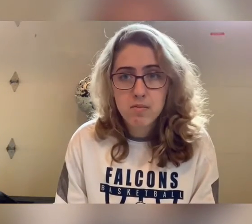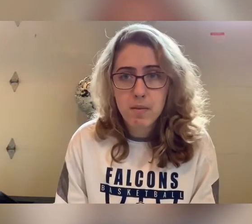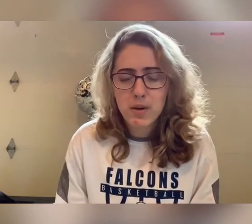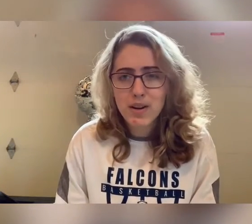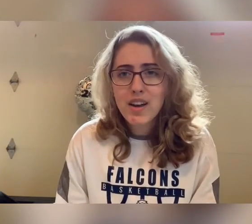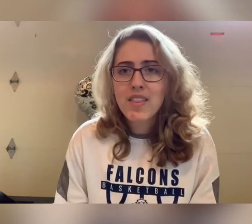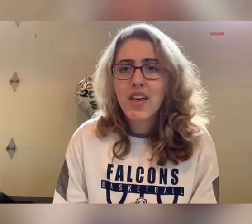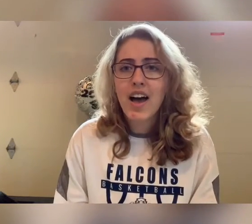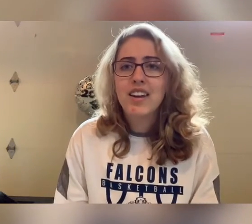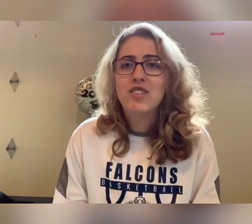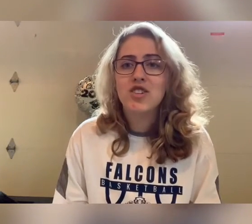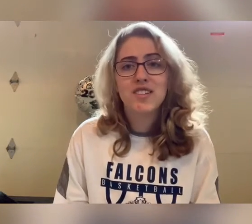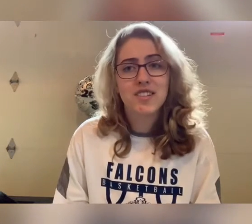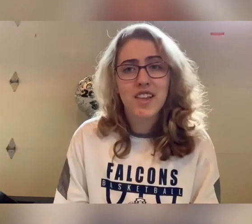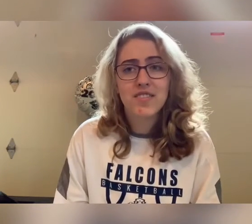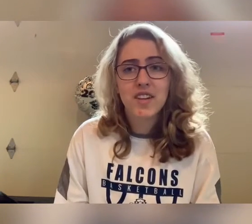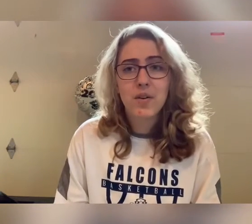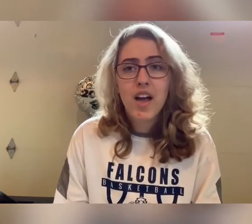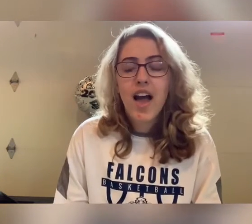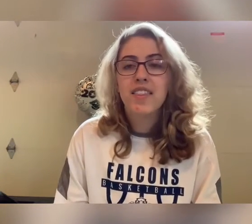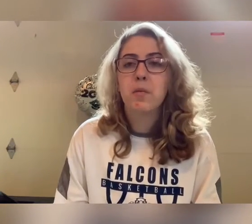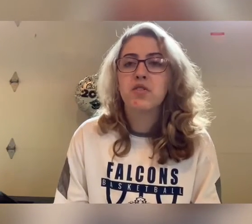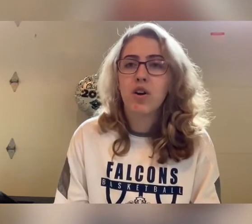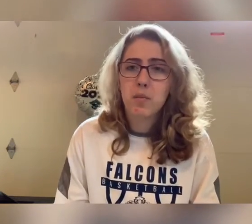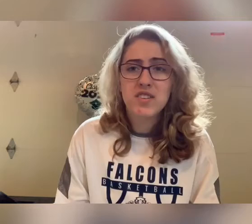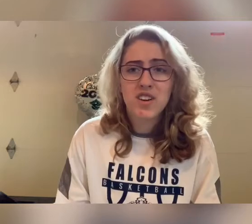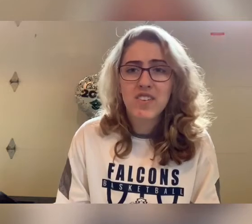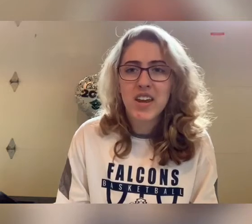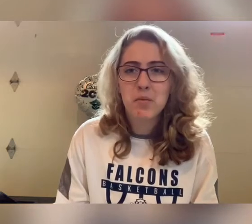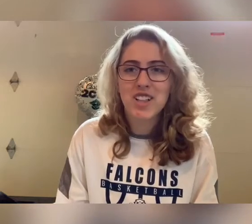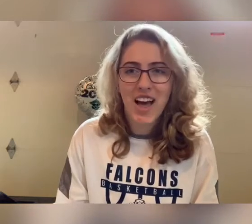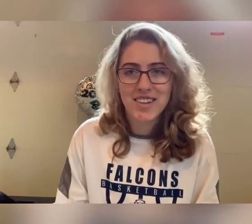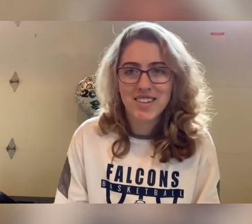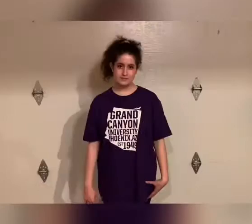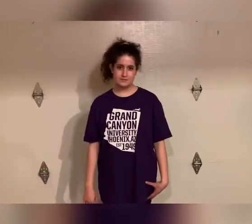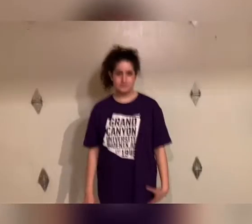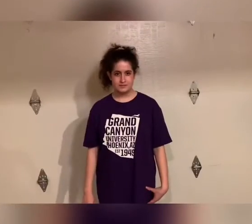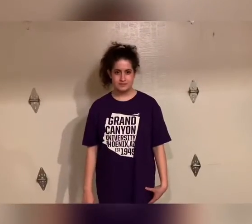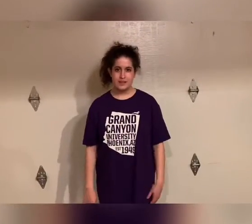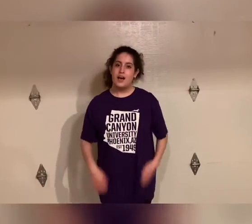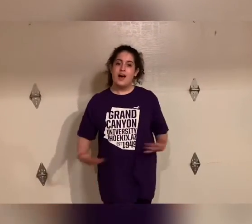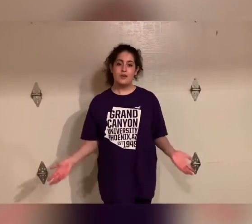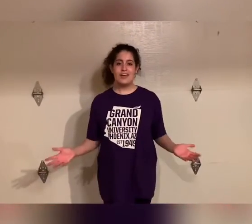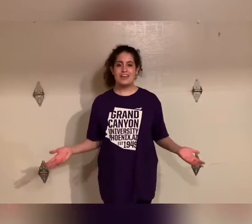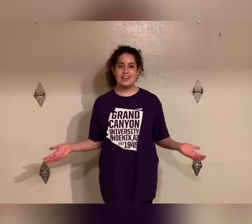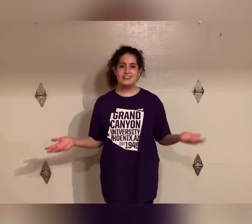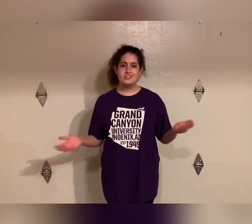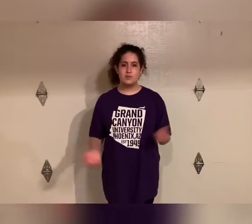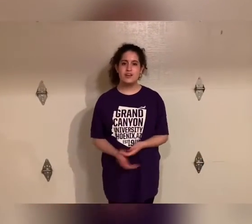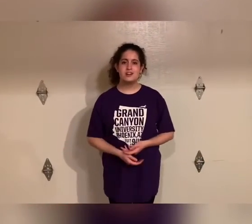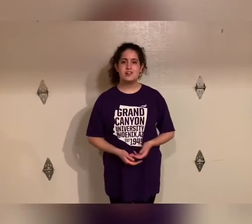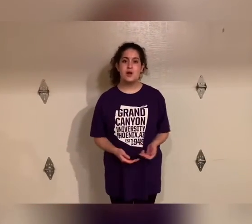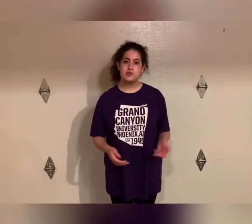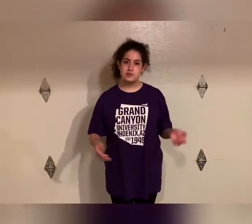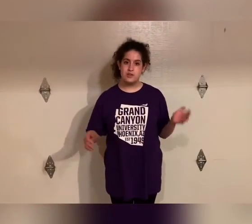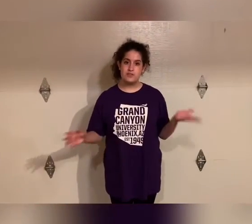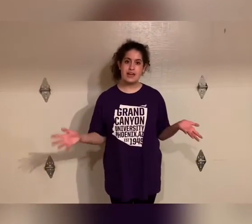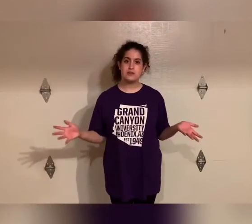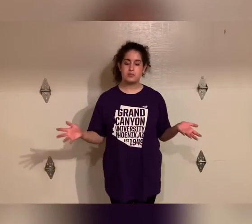remember that Jesus loves you and that we should all be serving him with gladness. Okay, kids, so we're gonna close with a final prayer